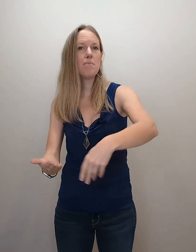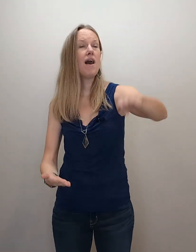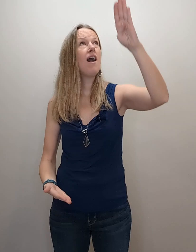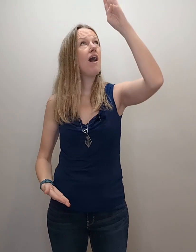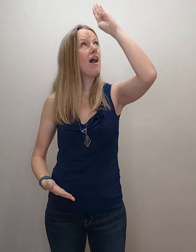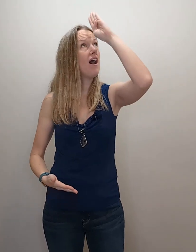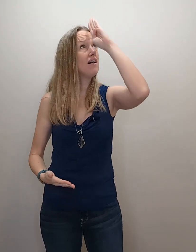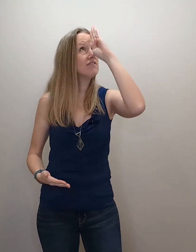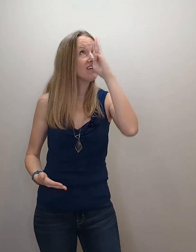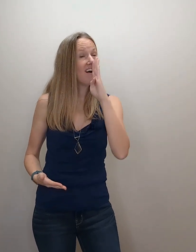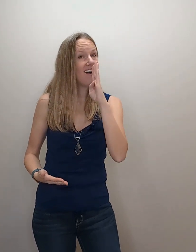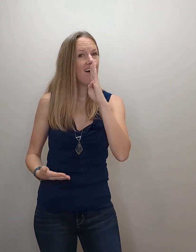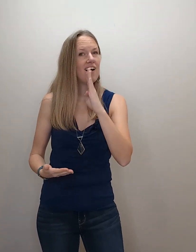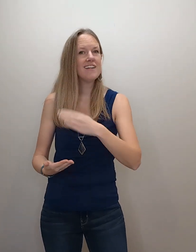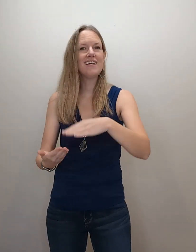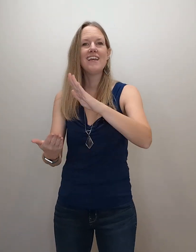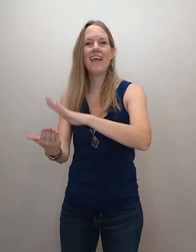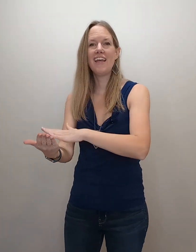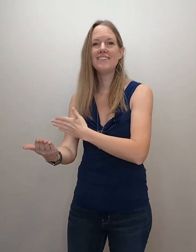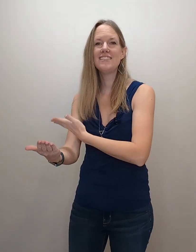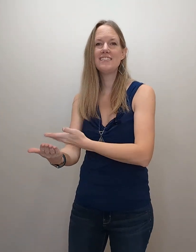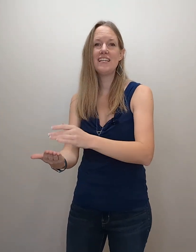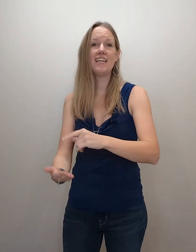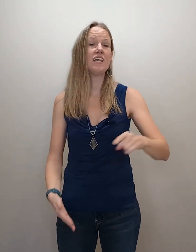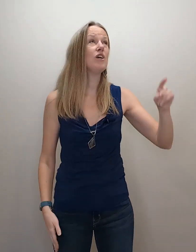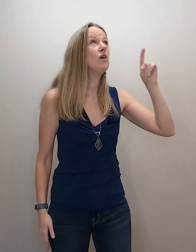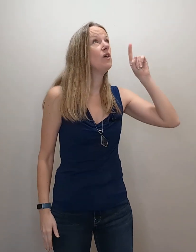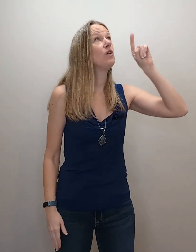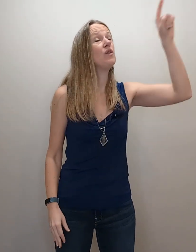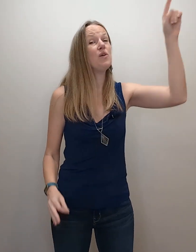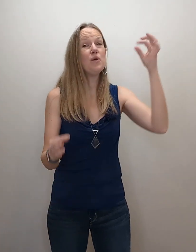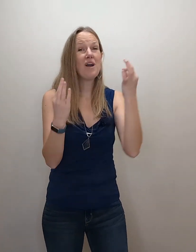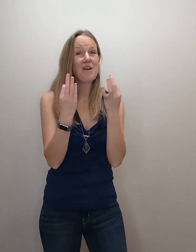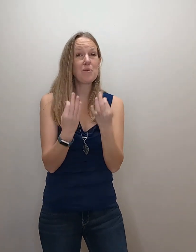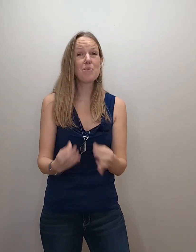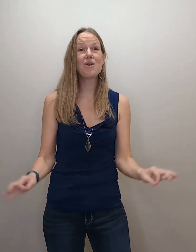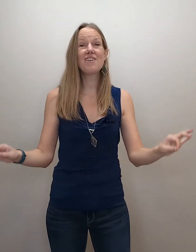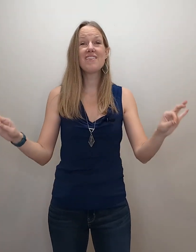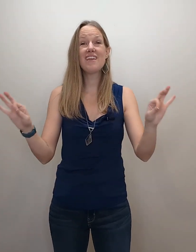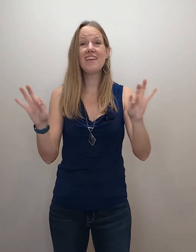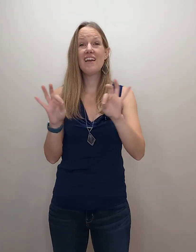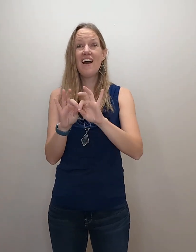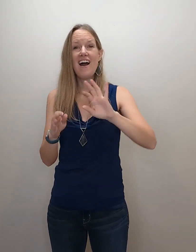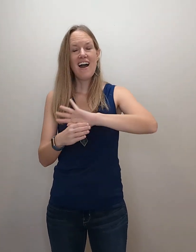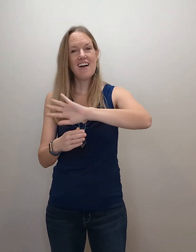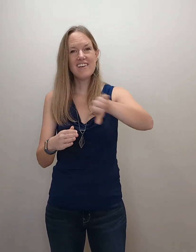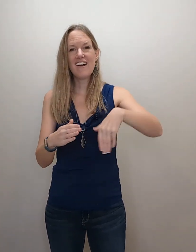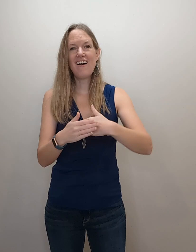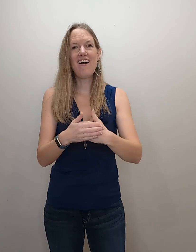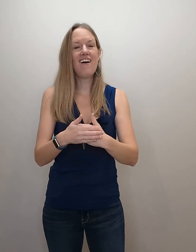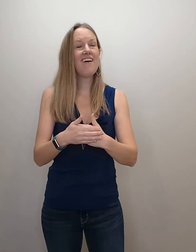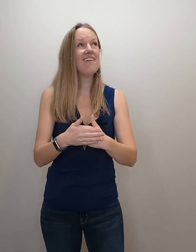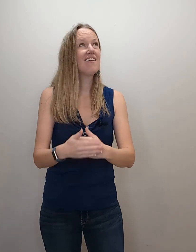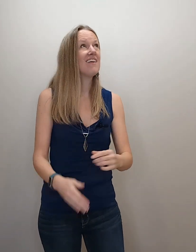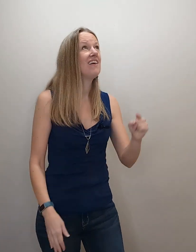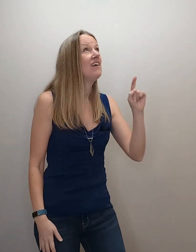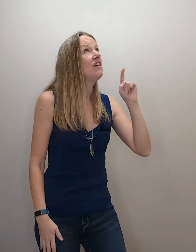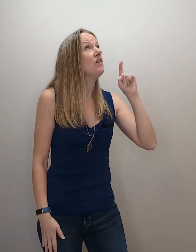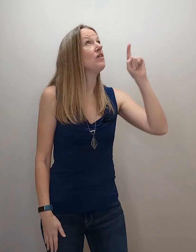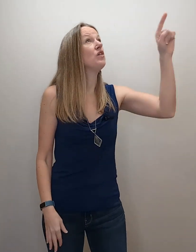Lamb of God and sing, you are worthy of it all.